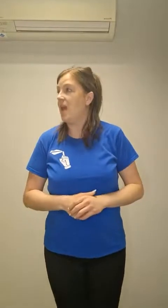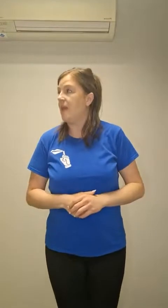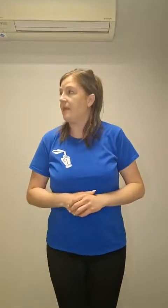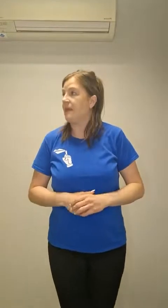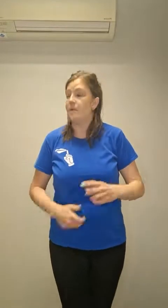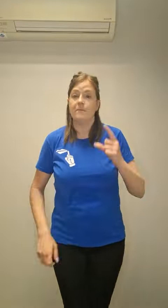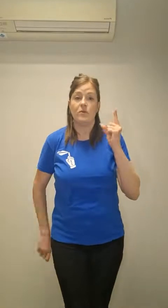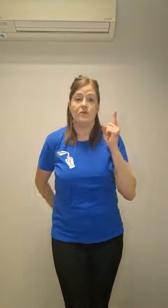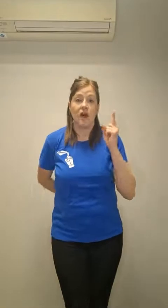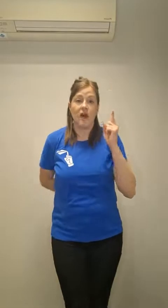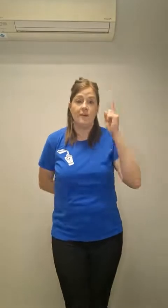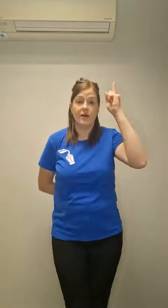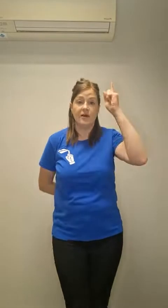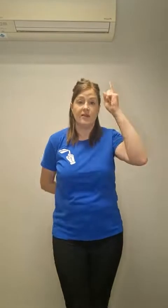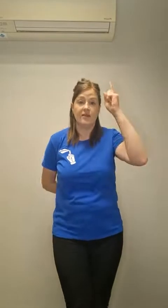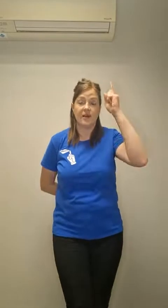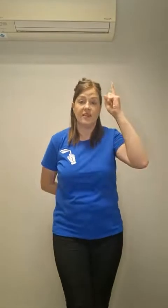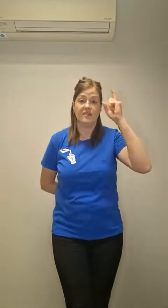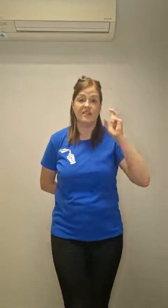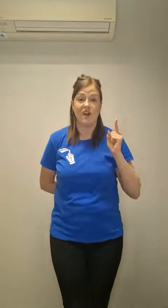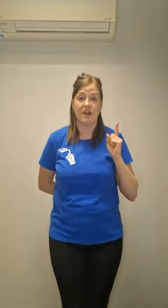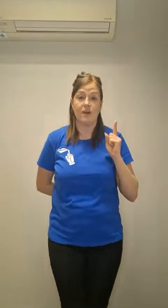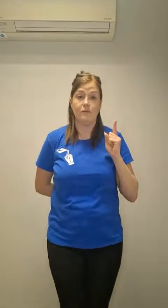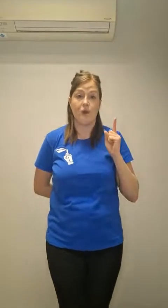They can move up, like in the sign for up.